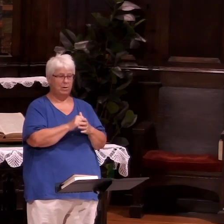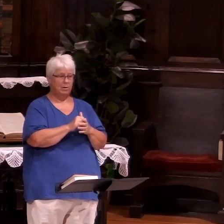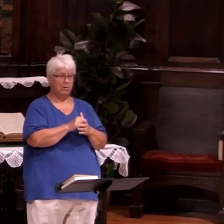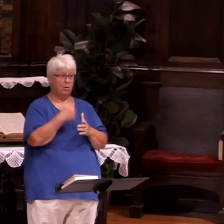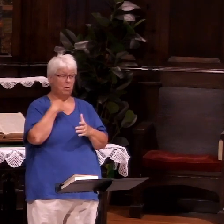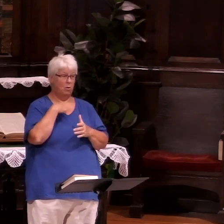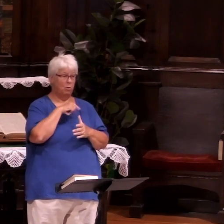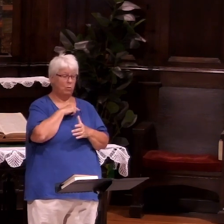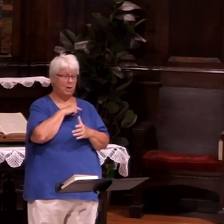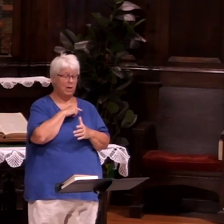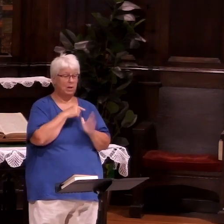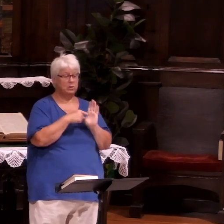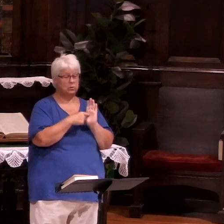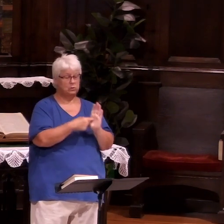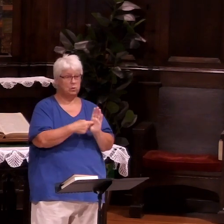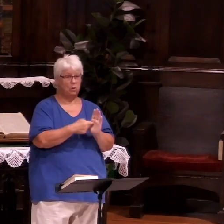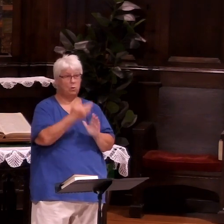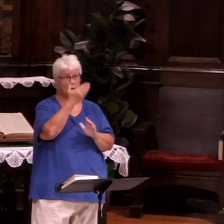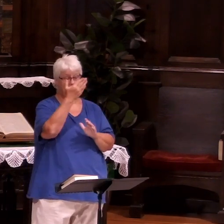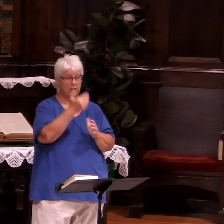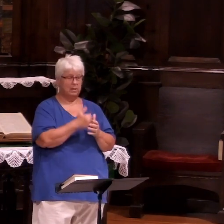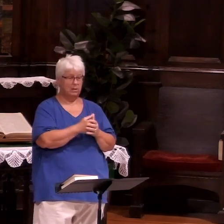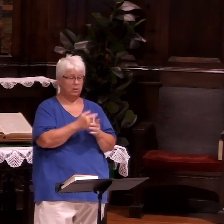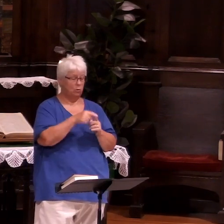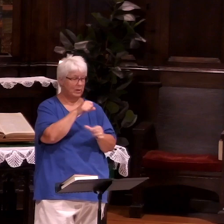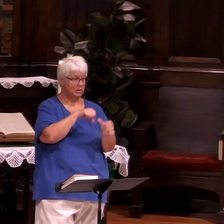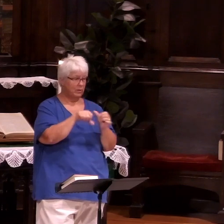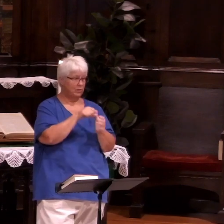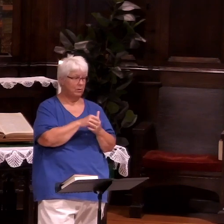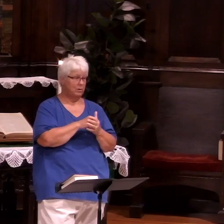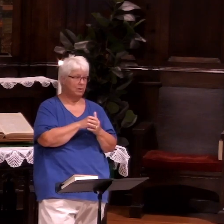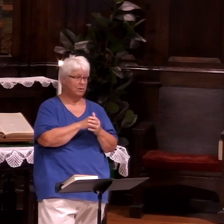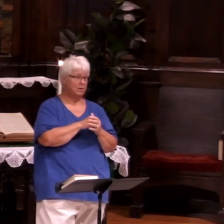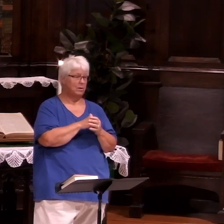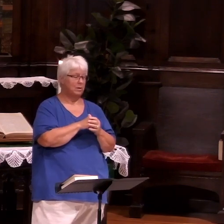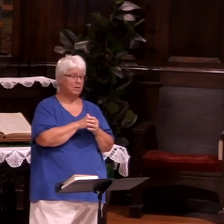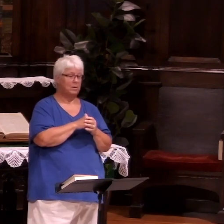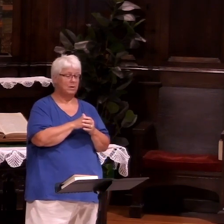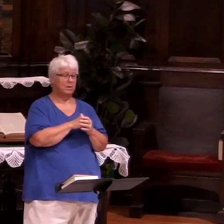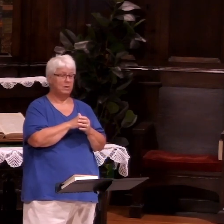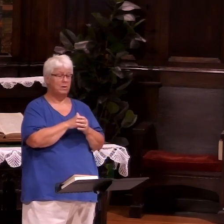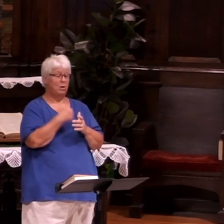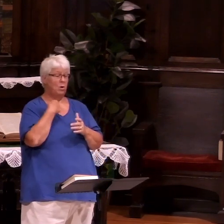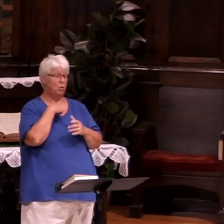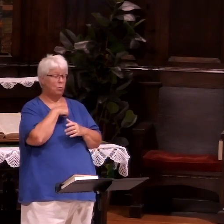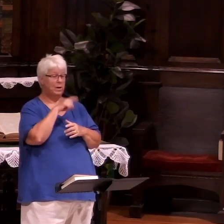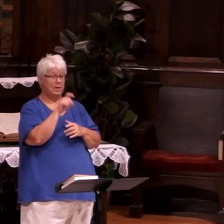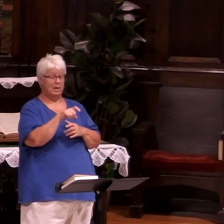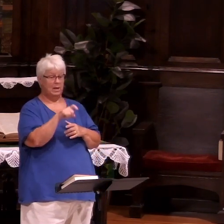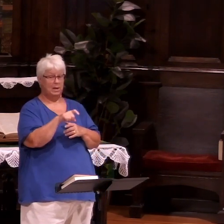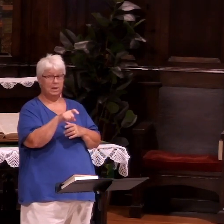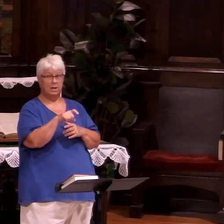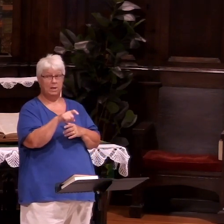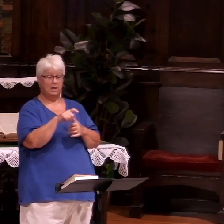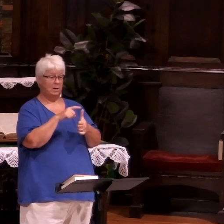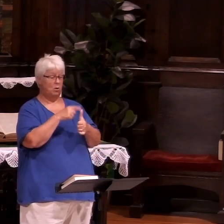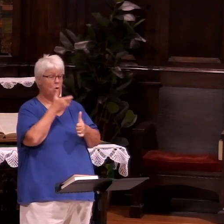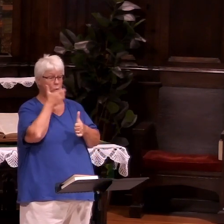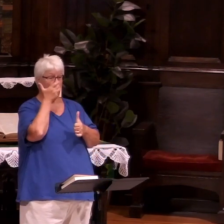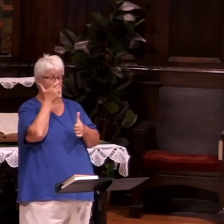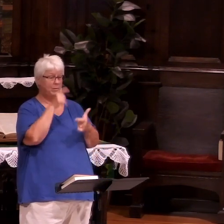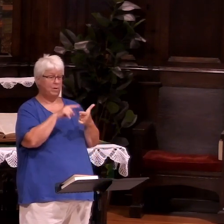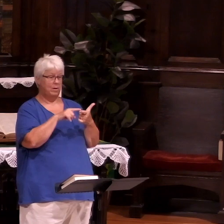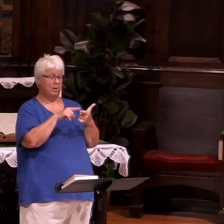we reveal God to each other. Because friends, we all need